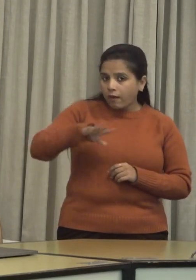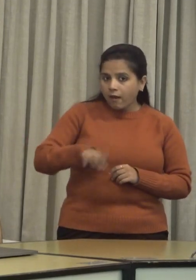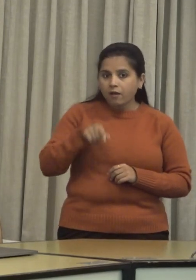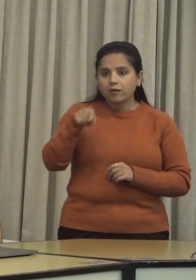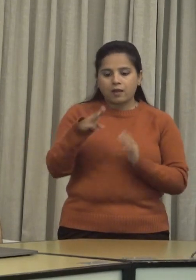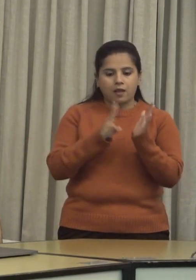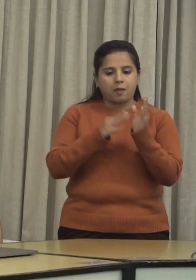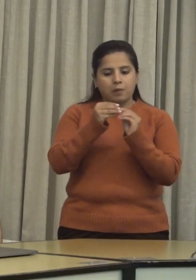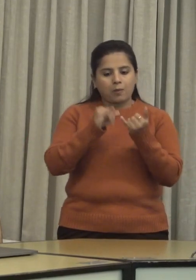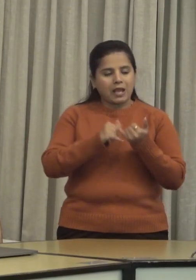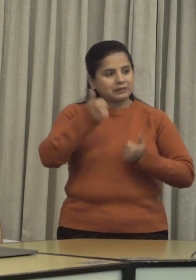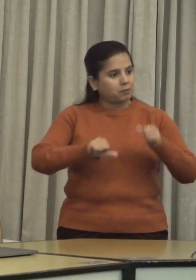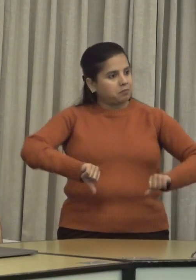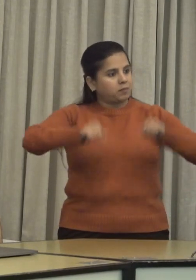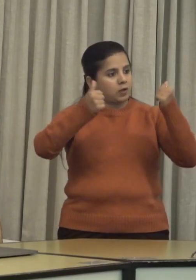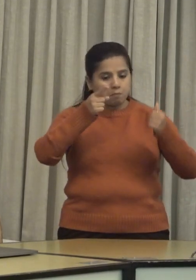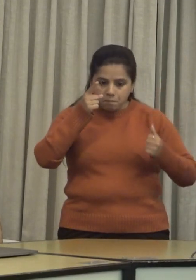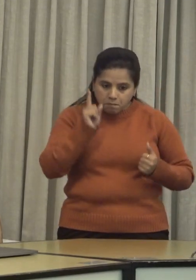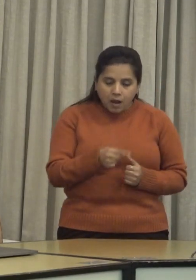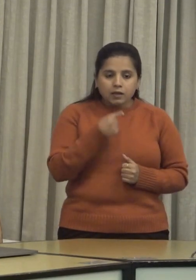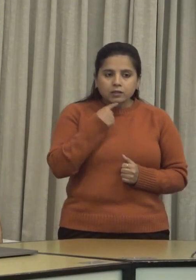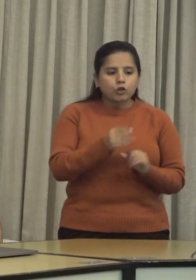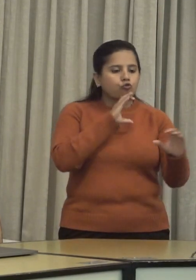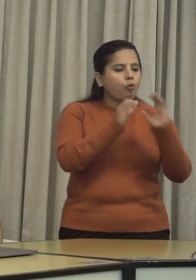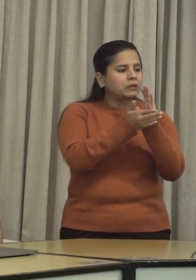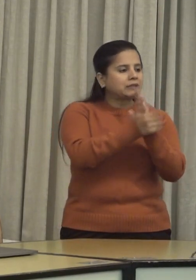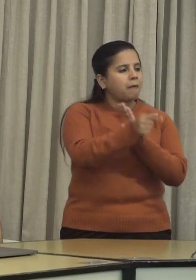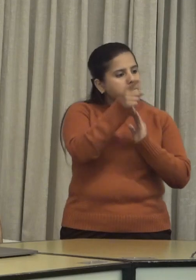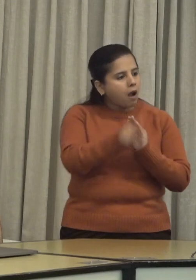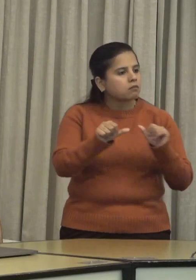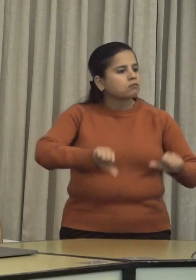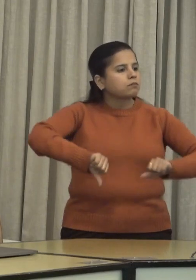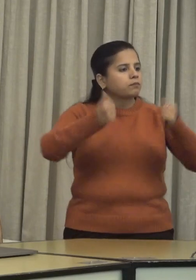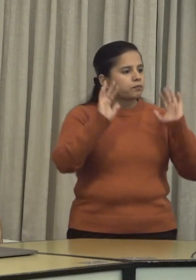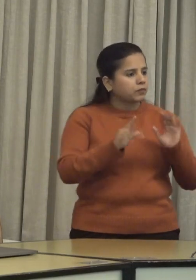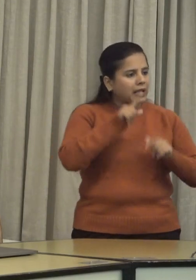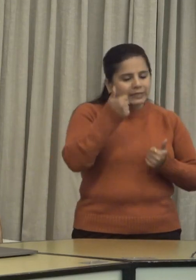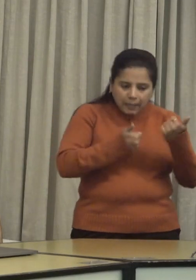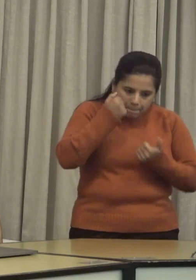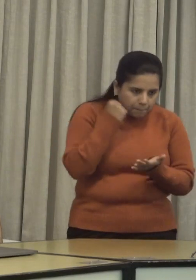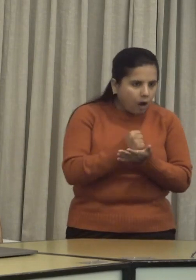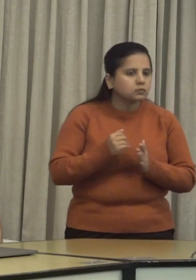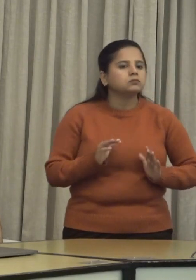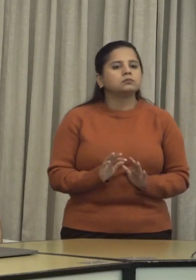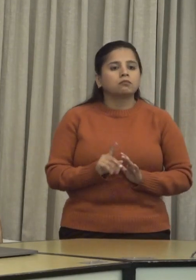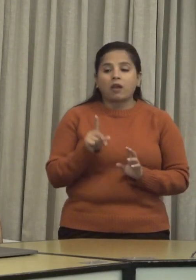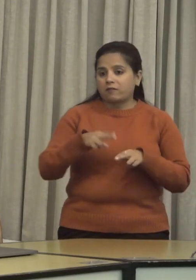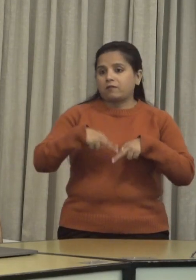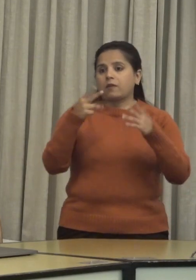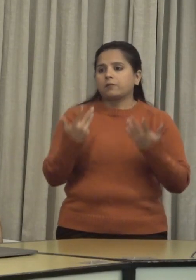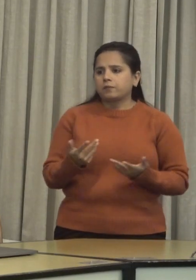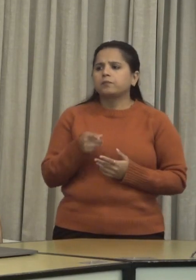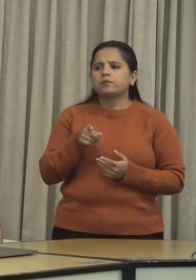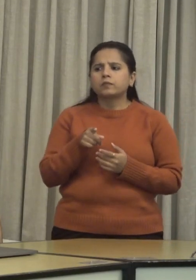the MBBS examination has to pass the communication skills exam also. Finally, it